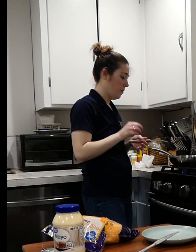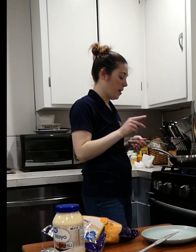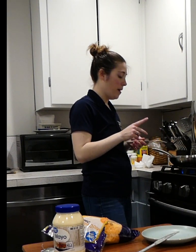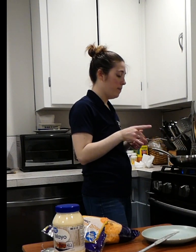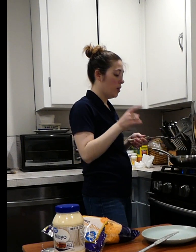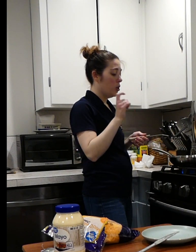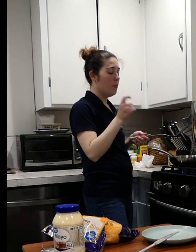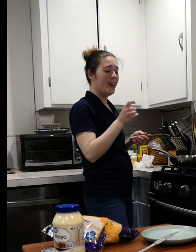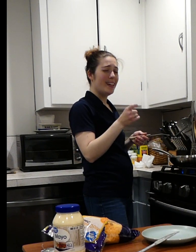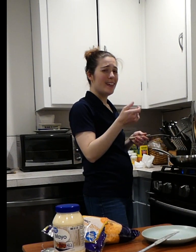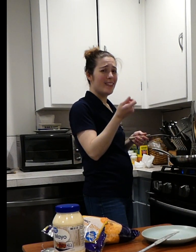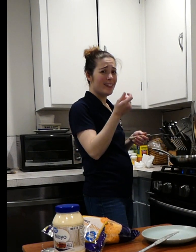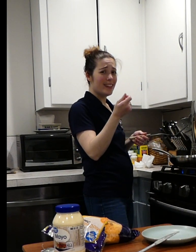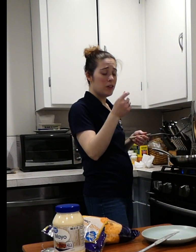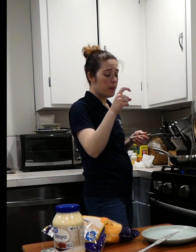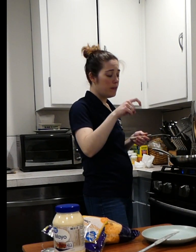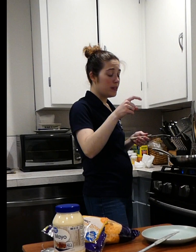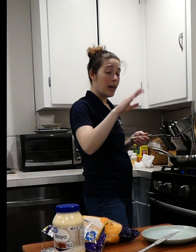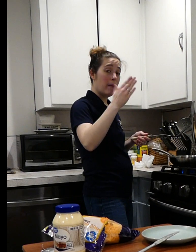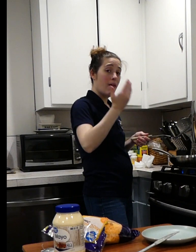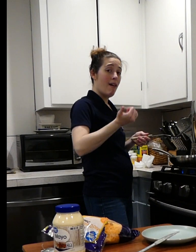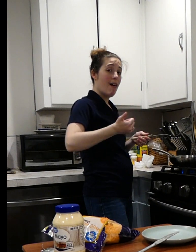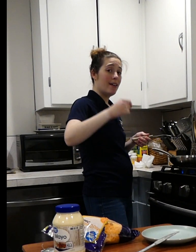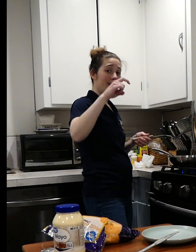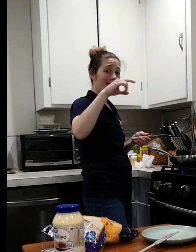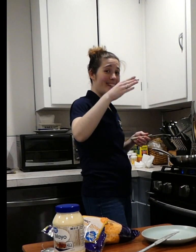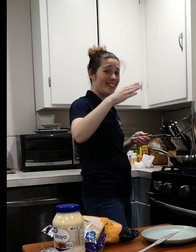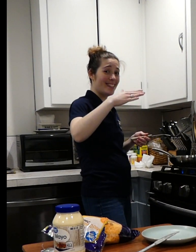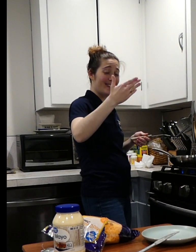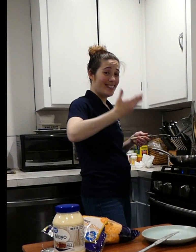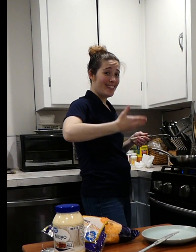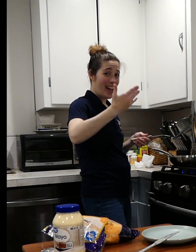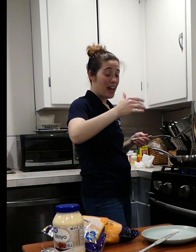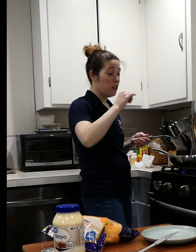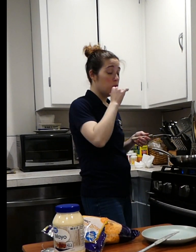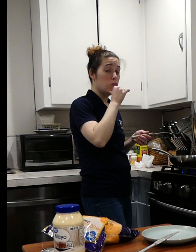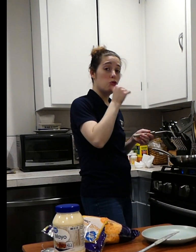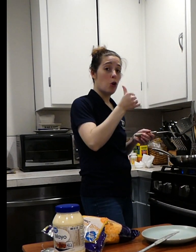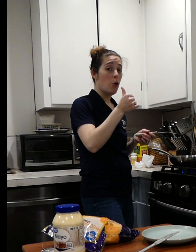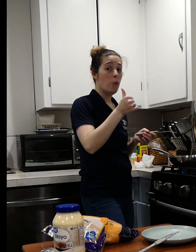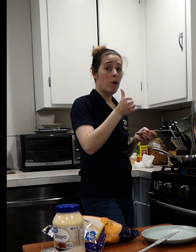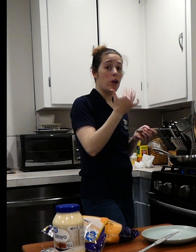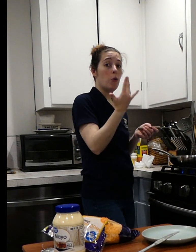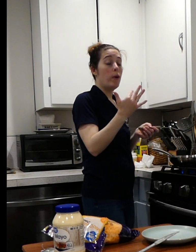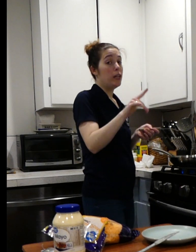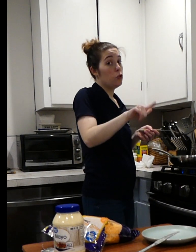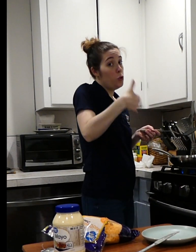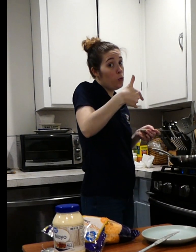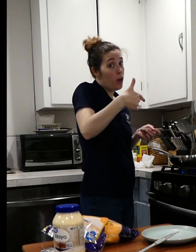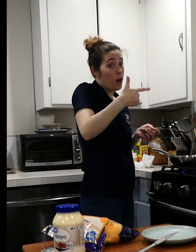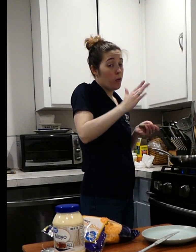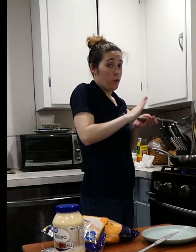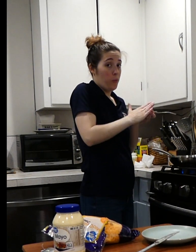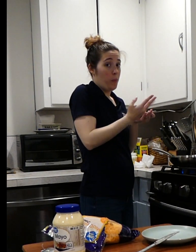Okay, and give it a little bit of time on each side. You don't want to wait too long or it will